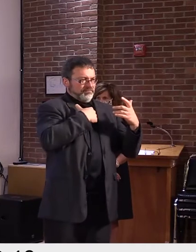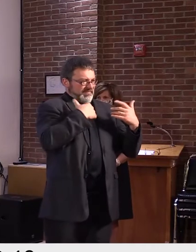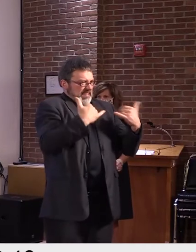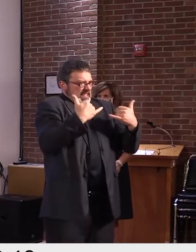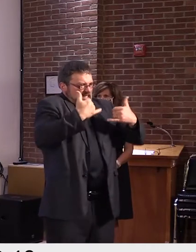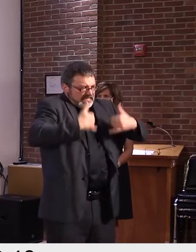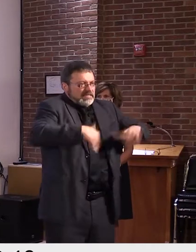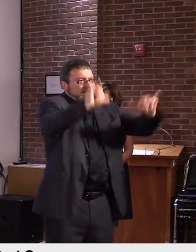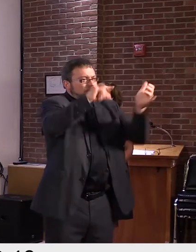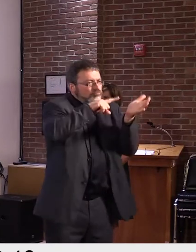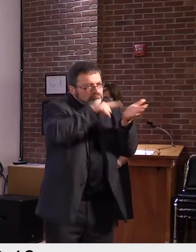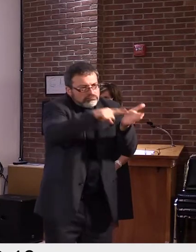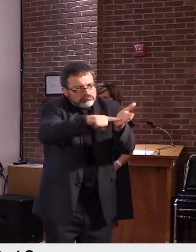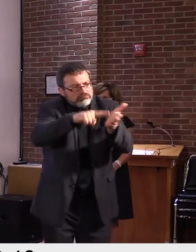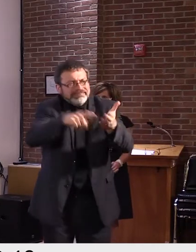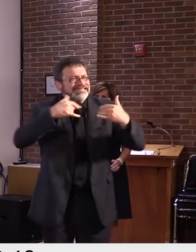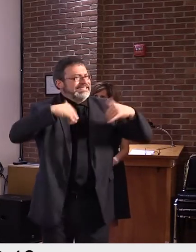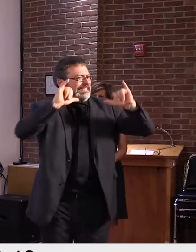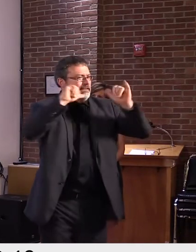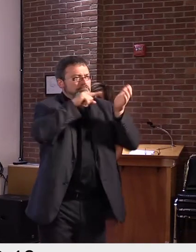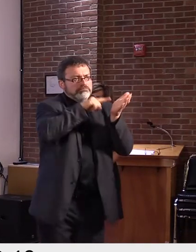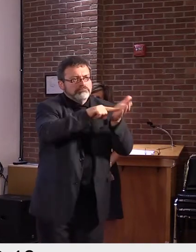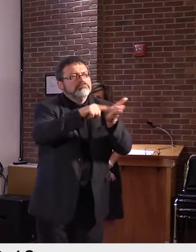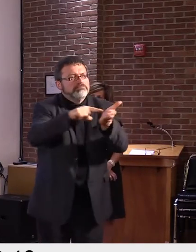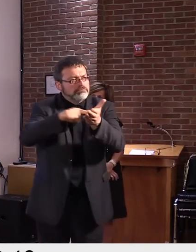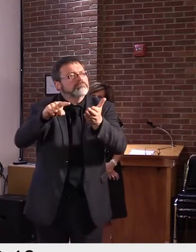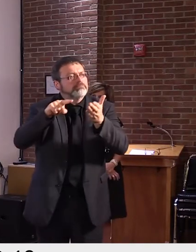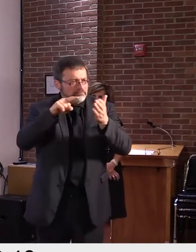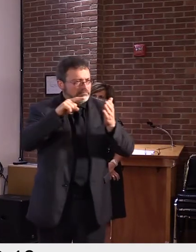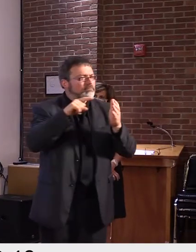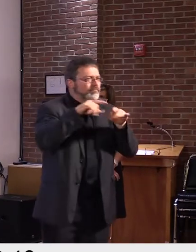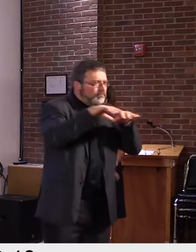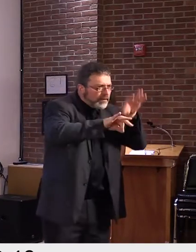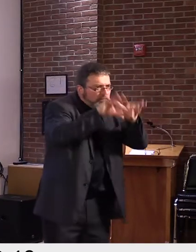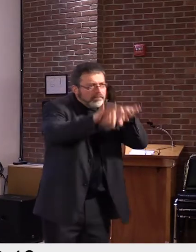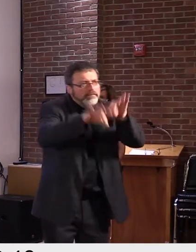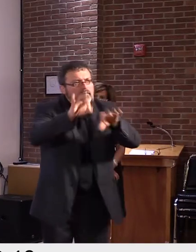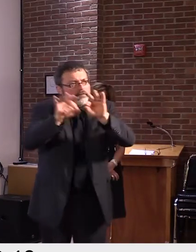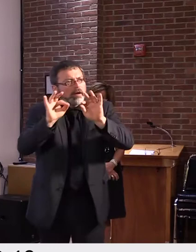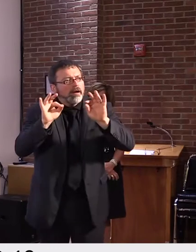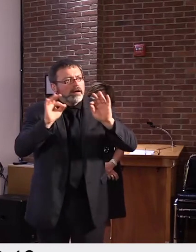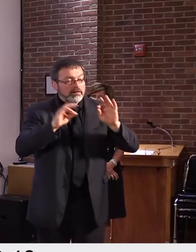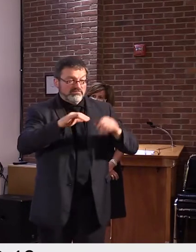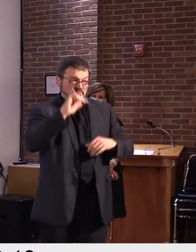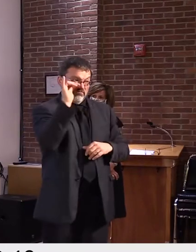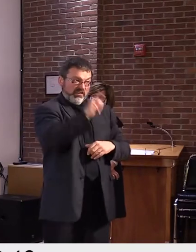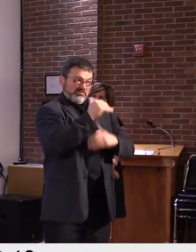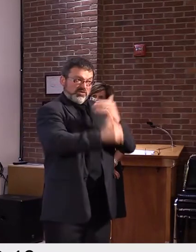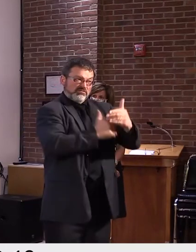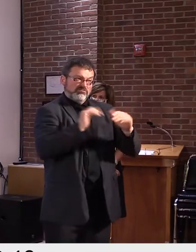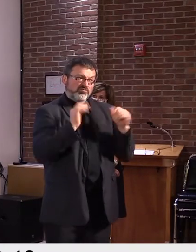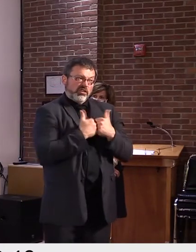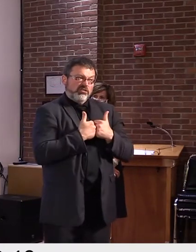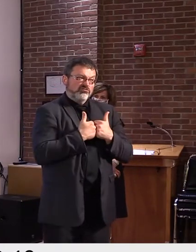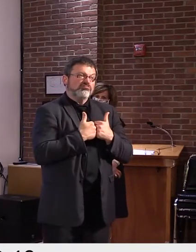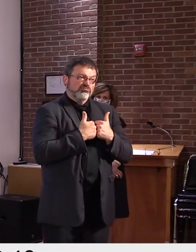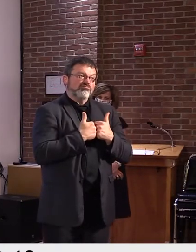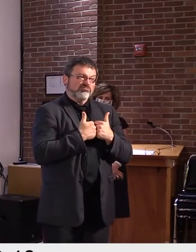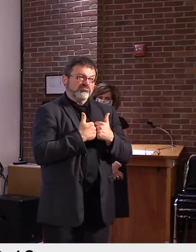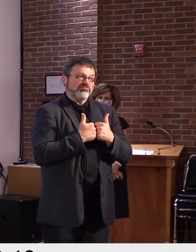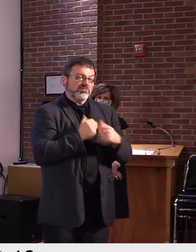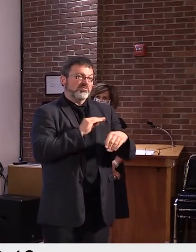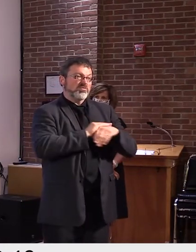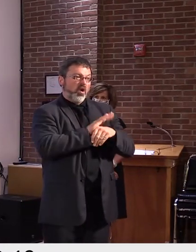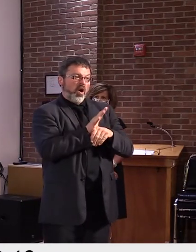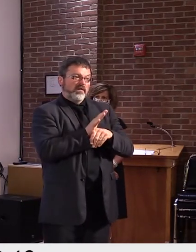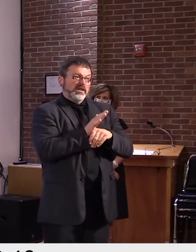you can and make some connections. It often just is challenging. when the virus is at a very low level across the